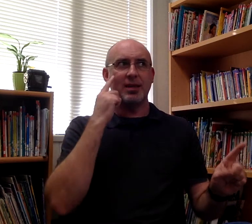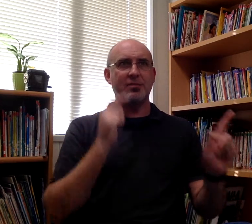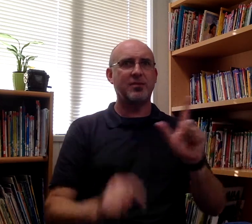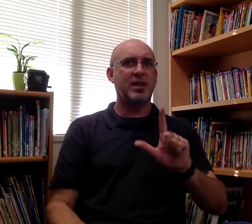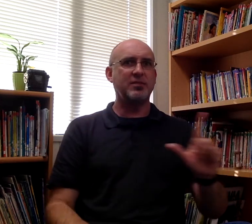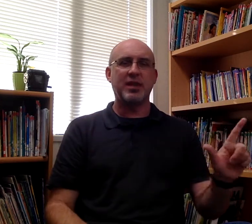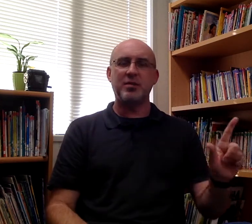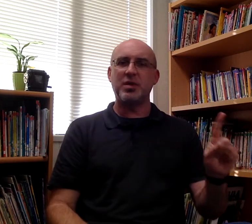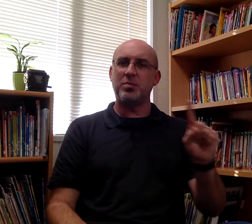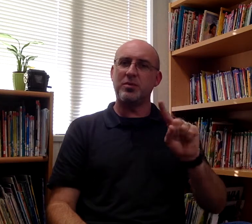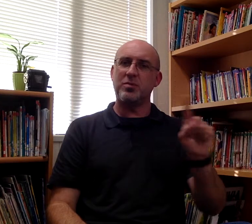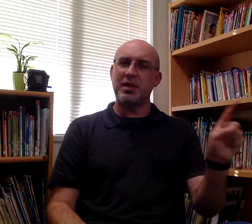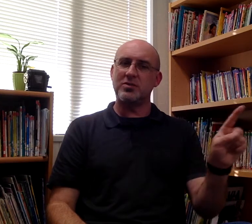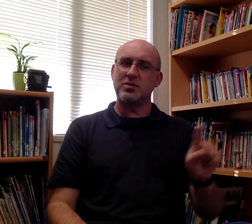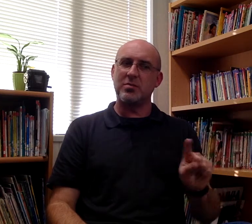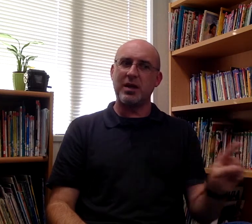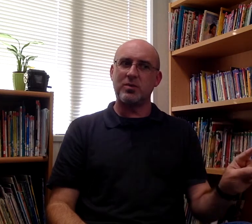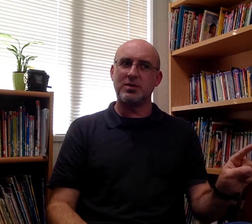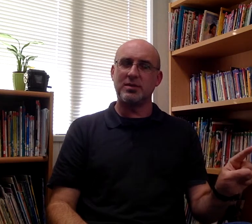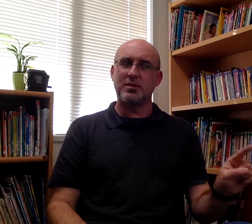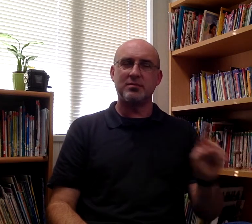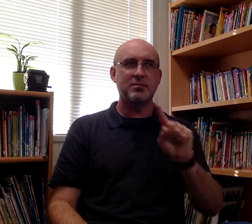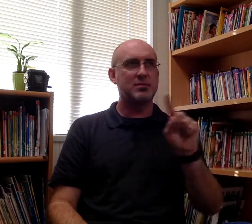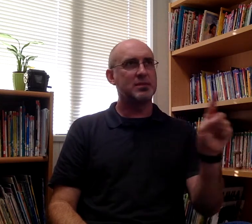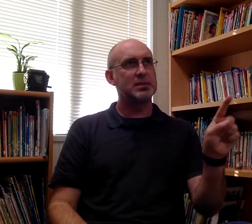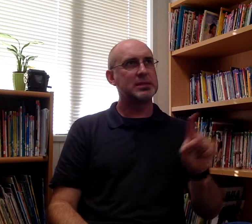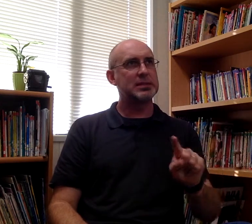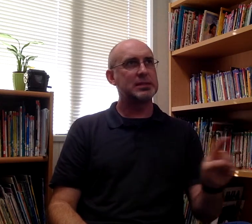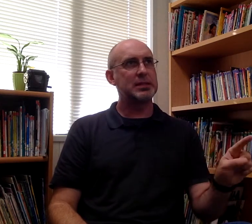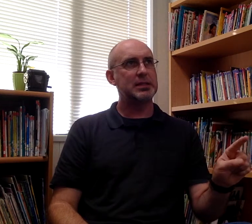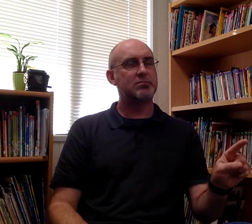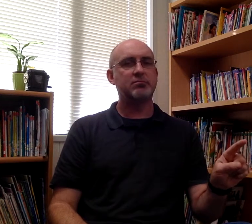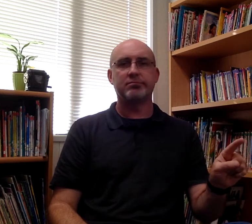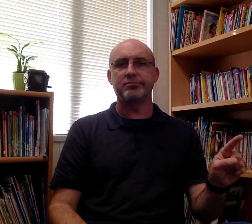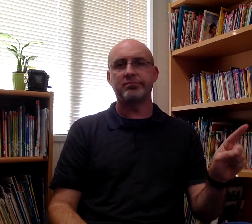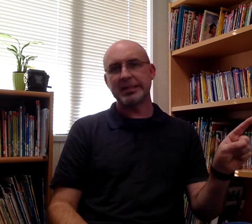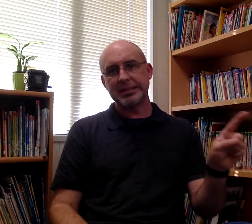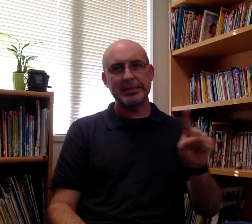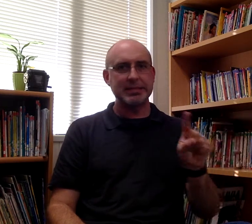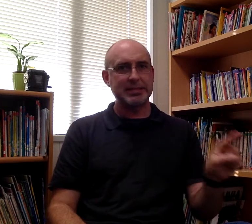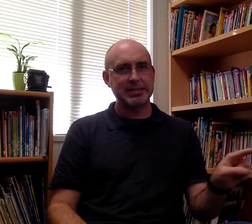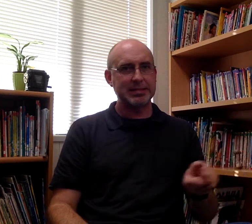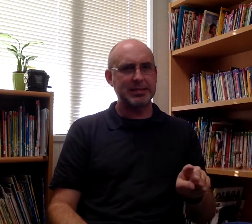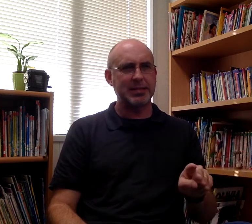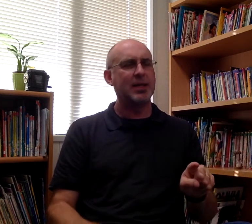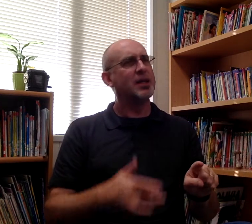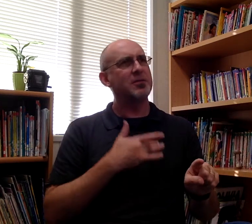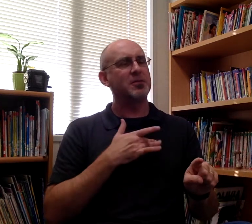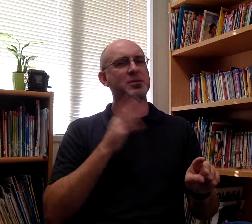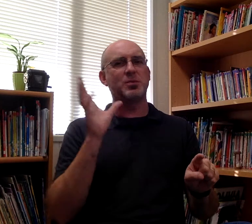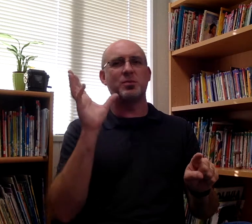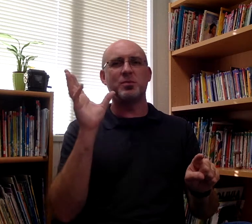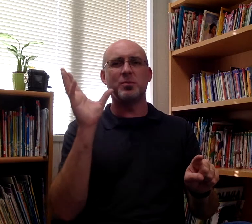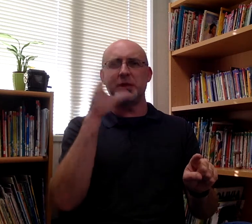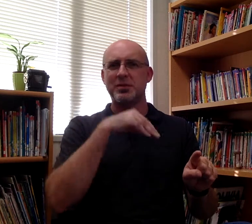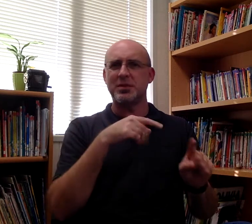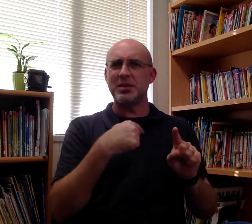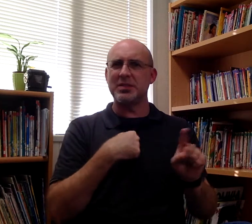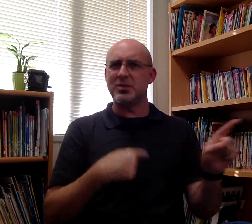think for left-handed people you make just a backward Z. Z. Z. It feels weird to me to do